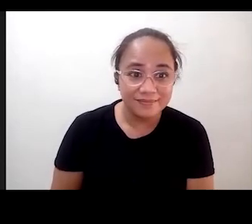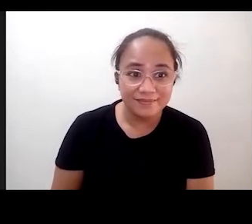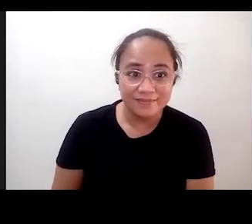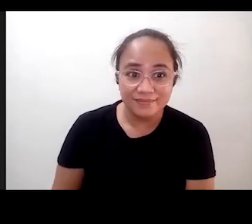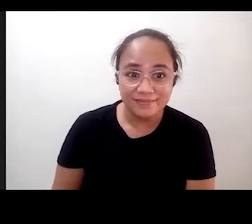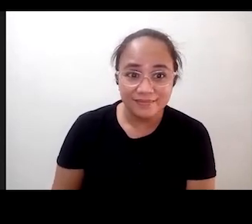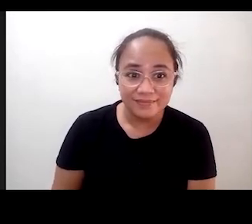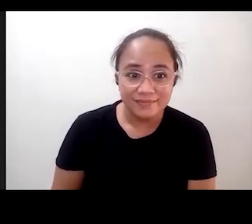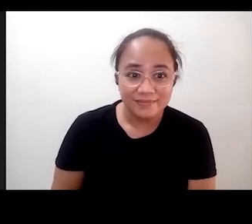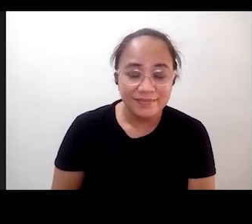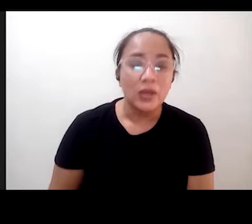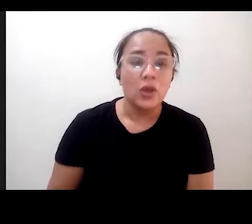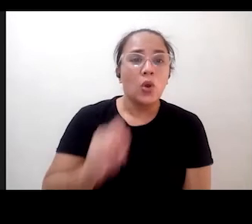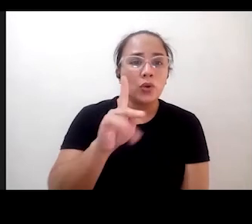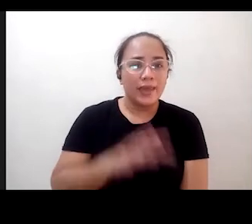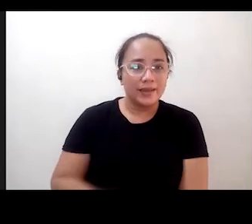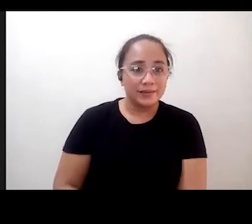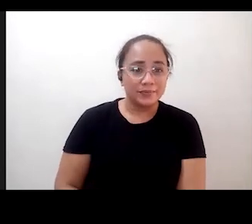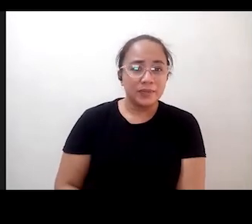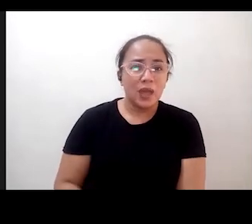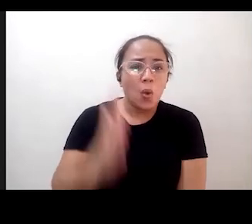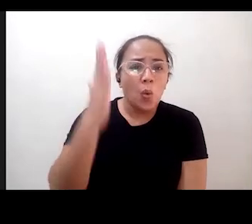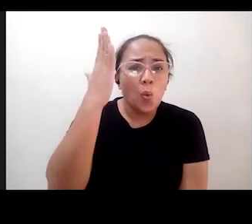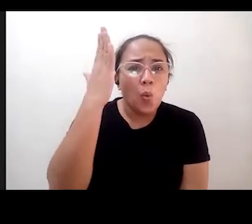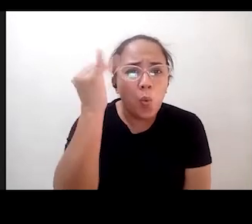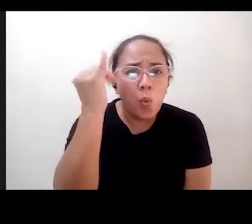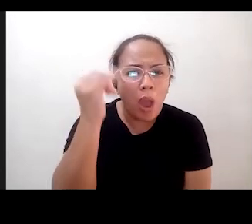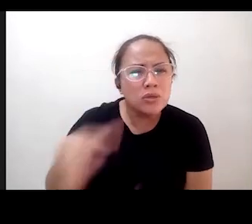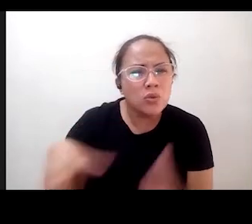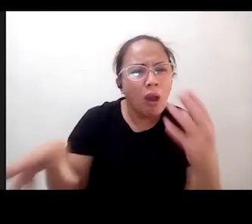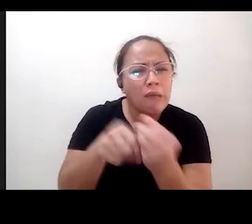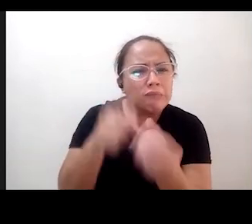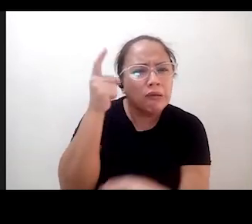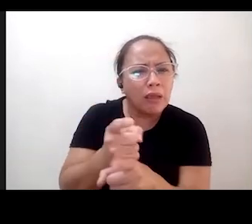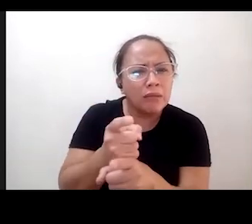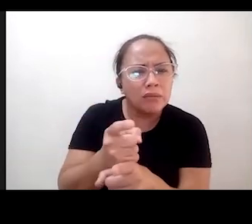Okay, why do you add right in a sentence?